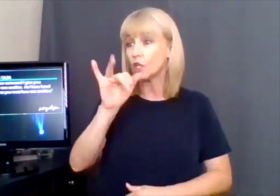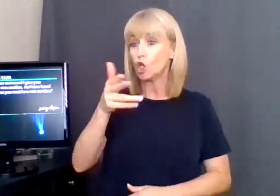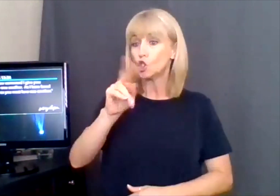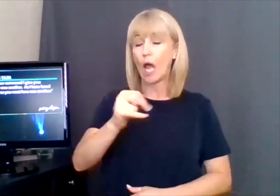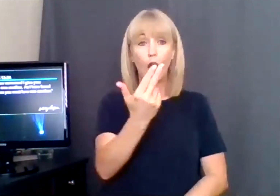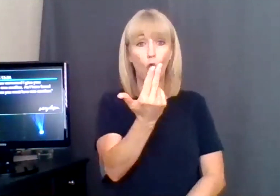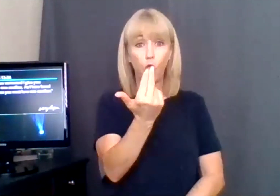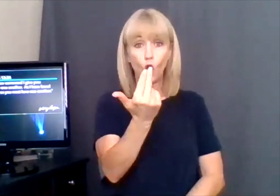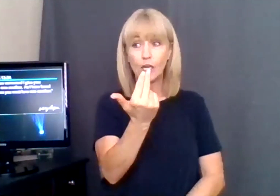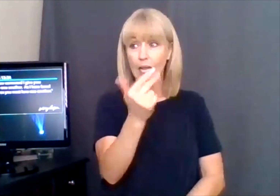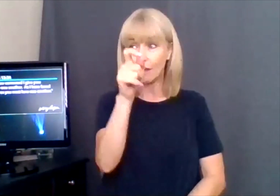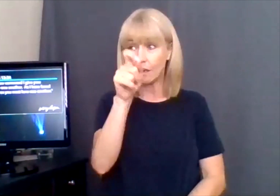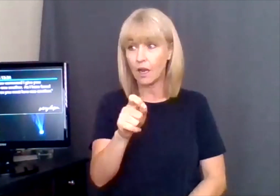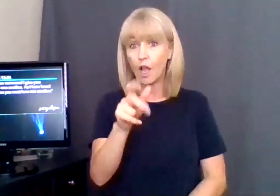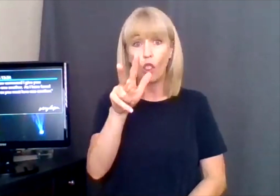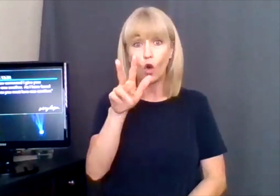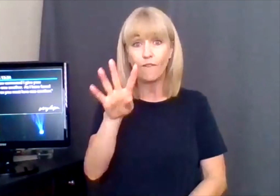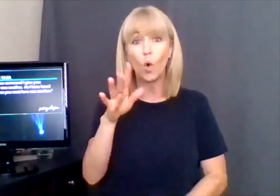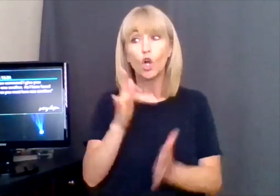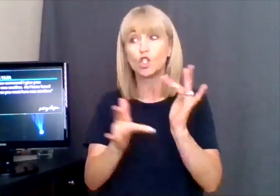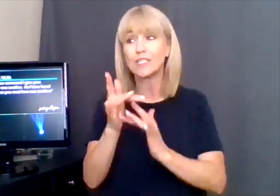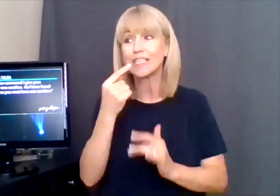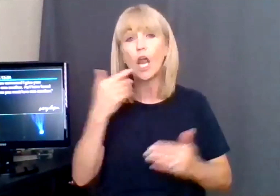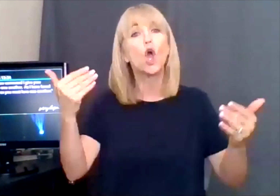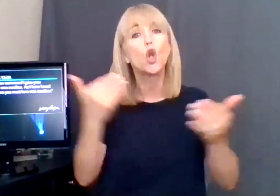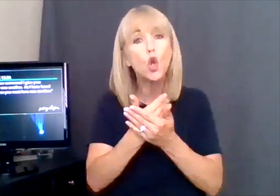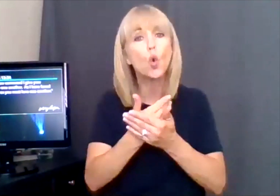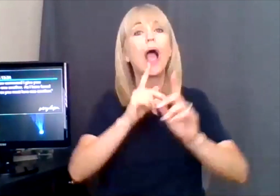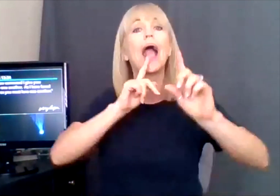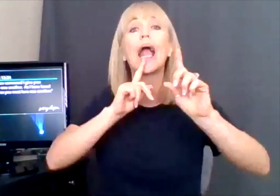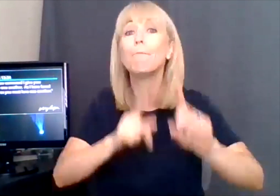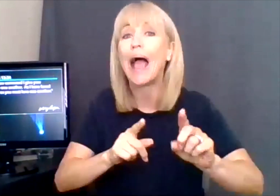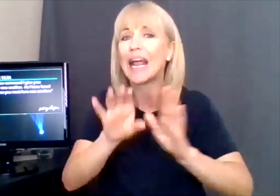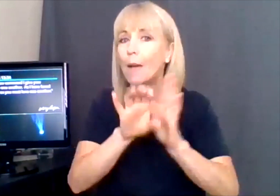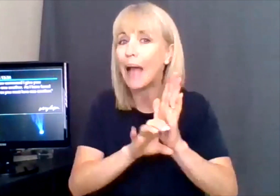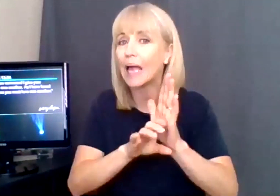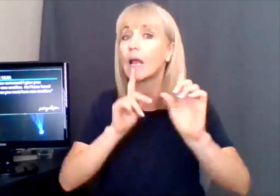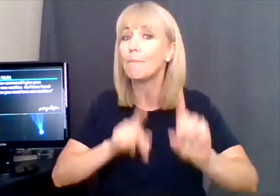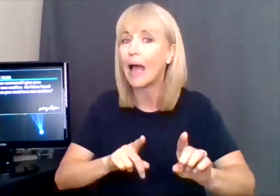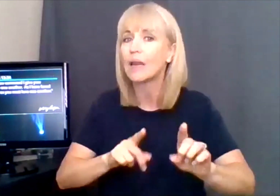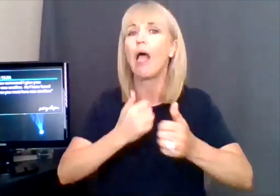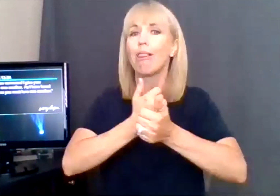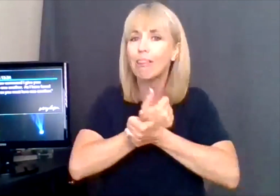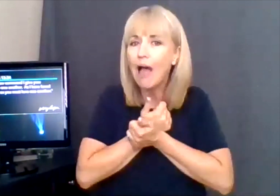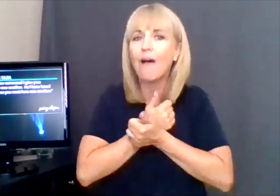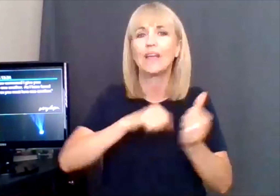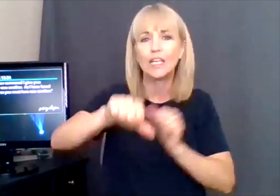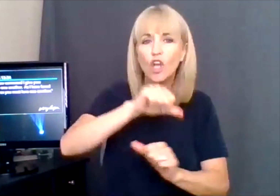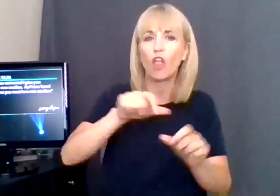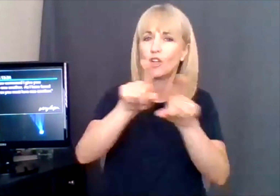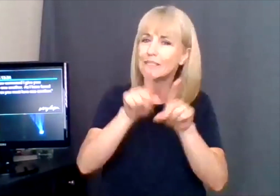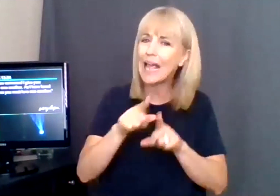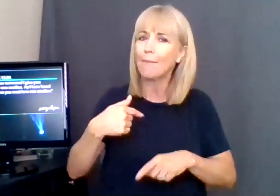not an opinion, it's not an option, it is a command. And Jesus says, I give you, love one another as I have